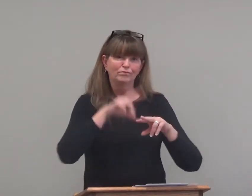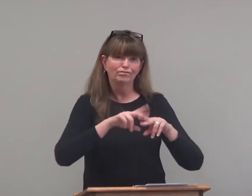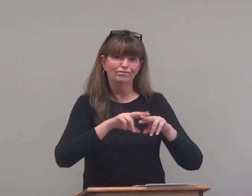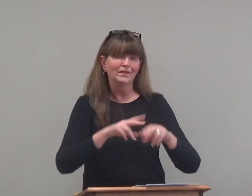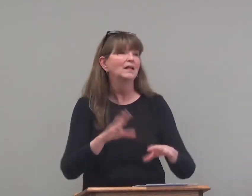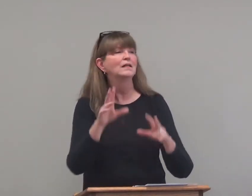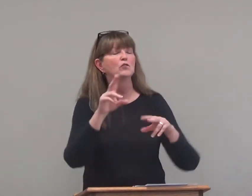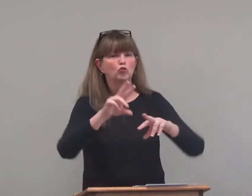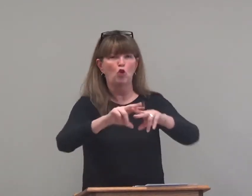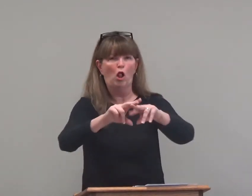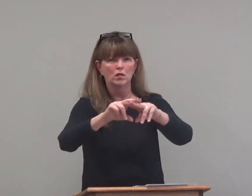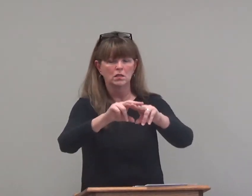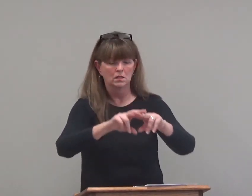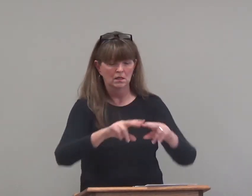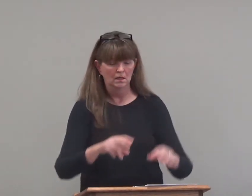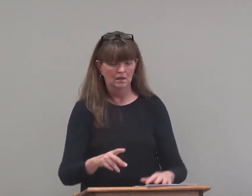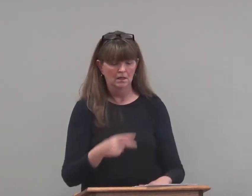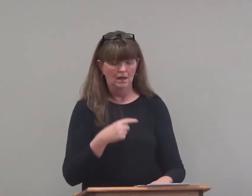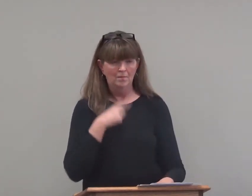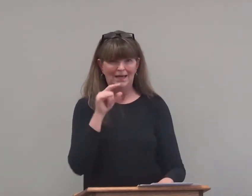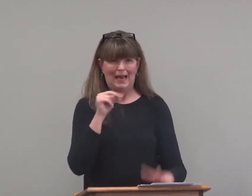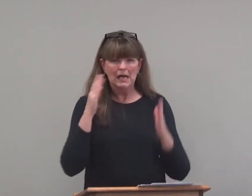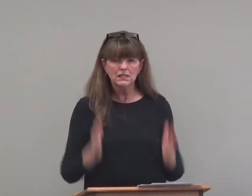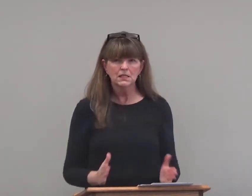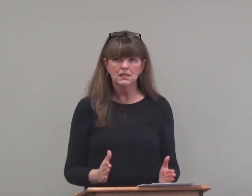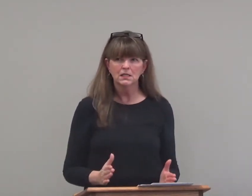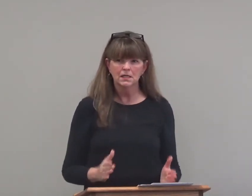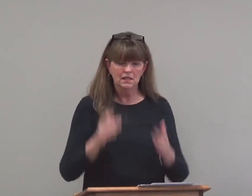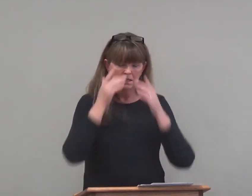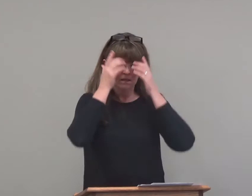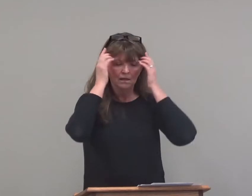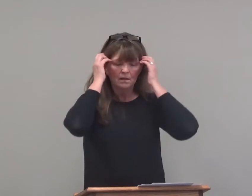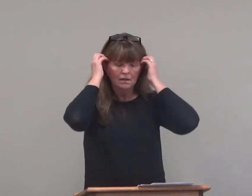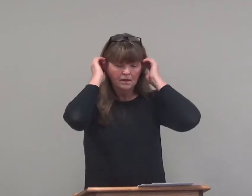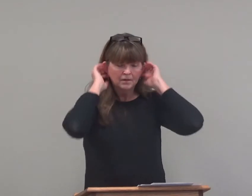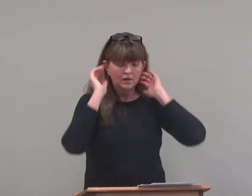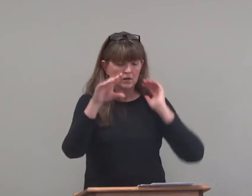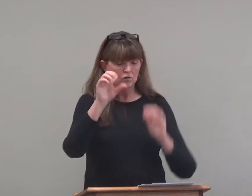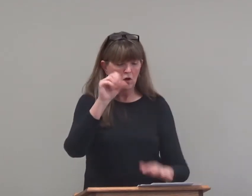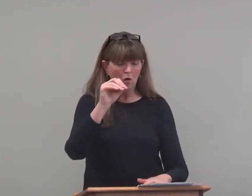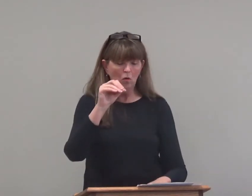what my family signed. So salt. I'm going to sign it like this. I'm a Kansan.